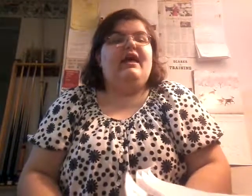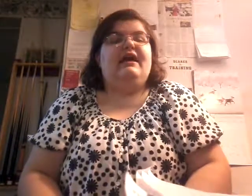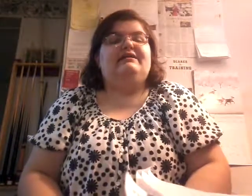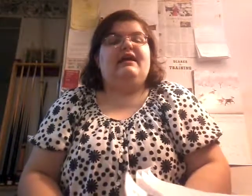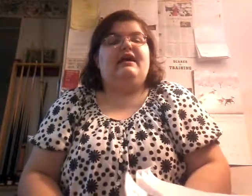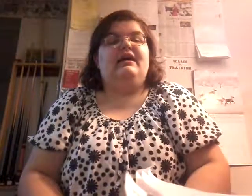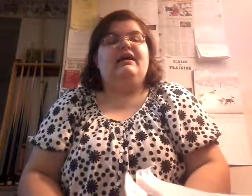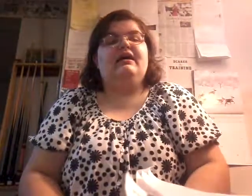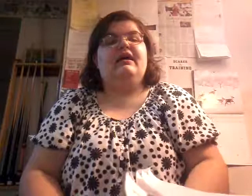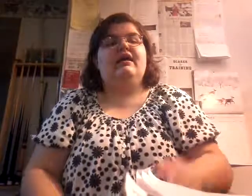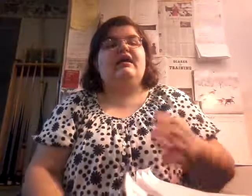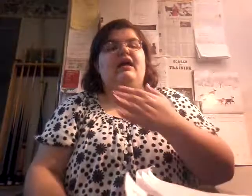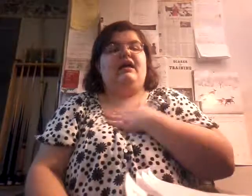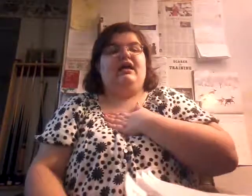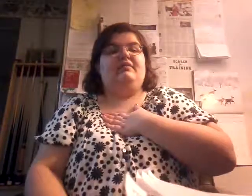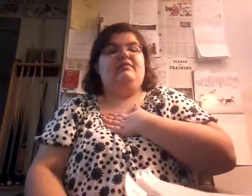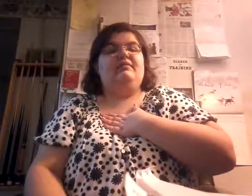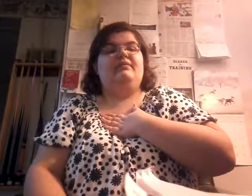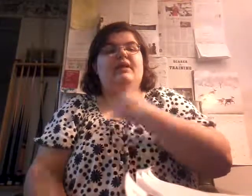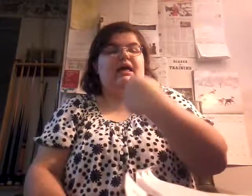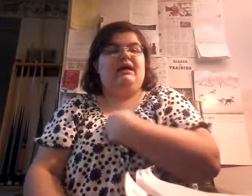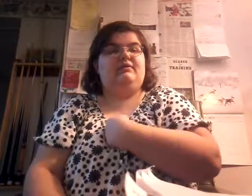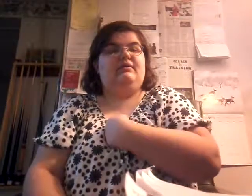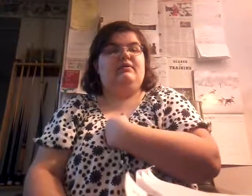I said, I'm